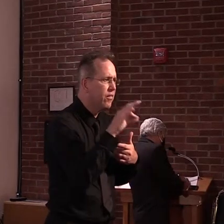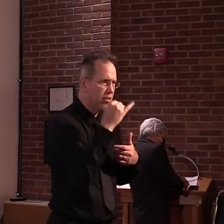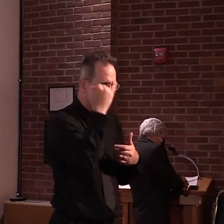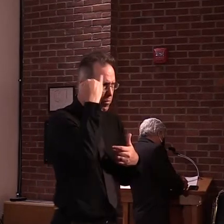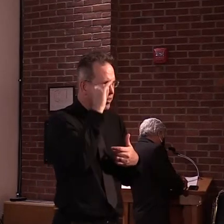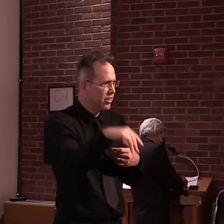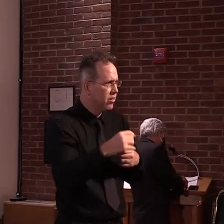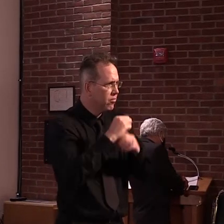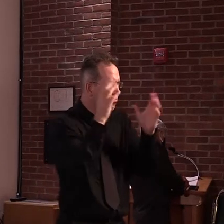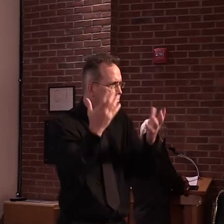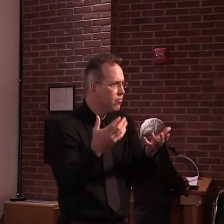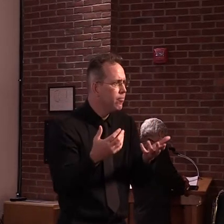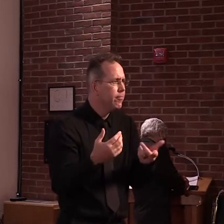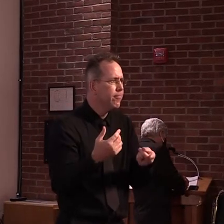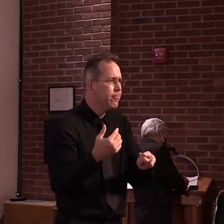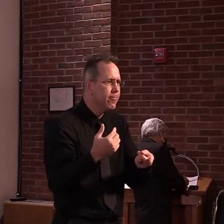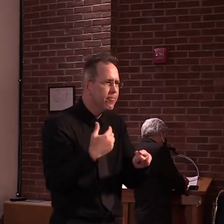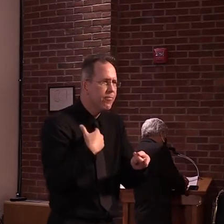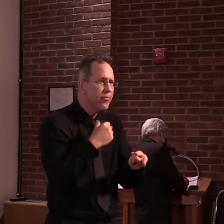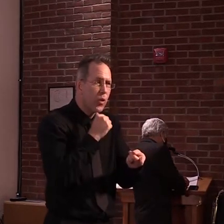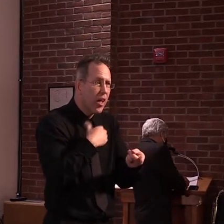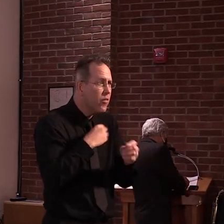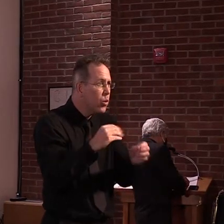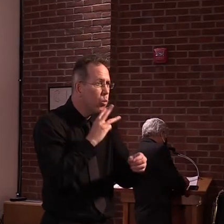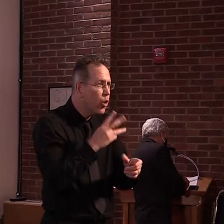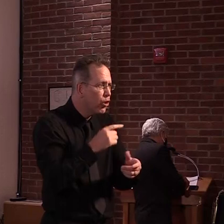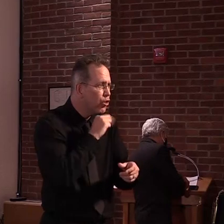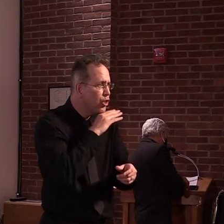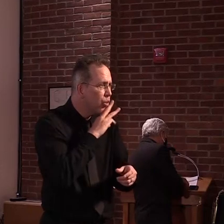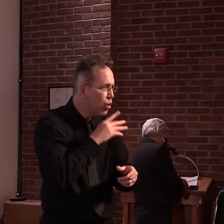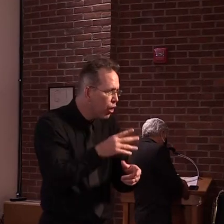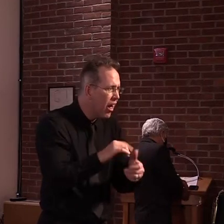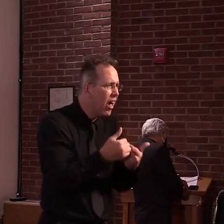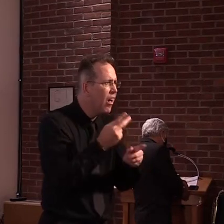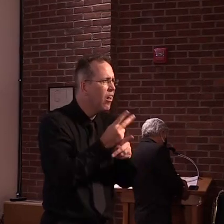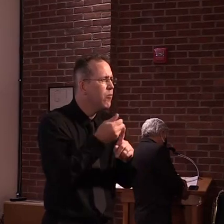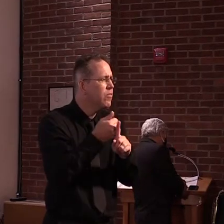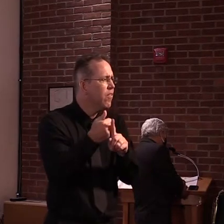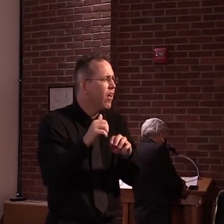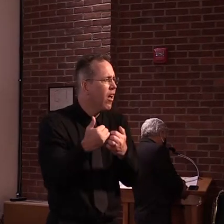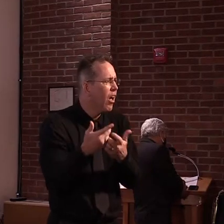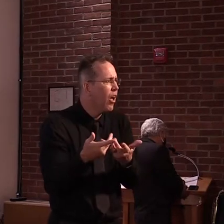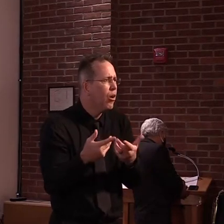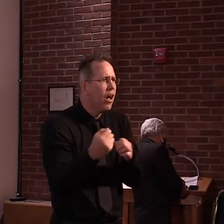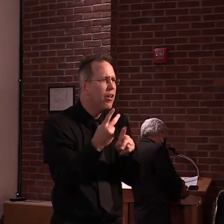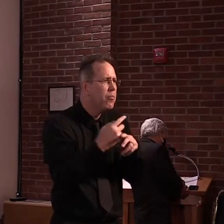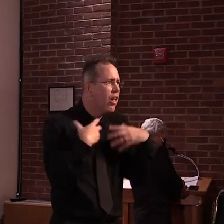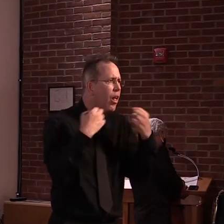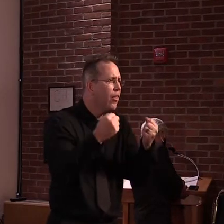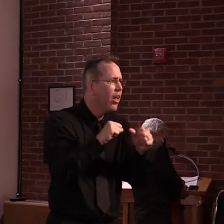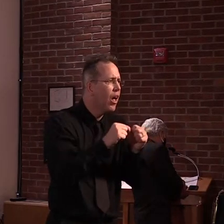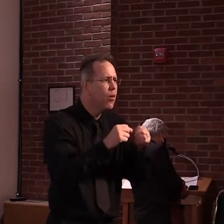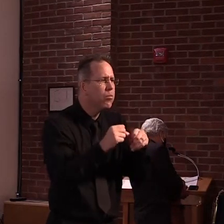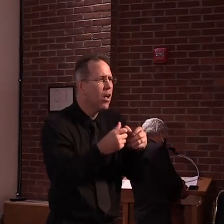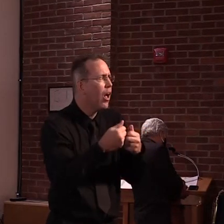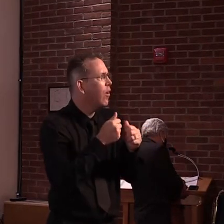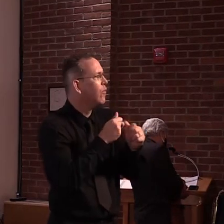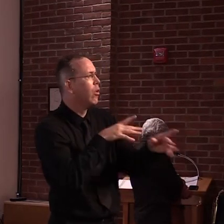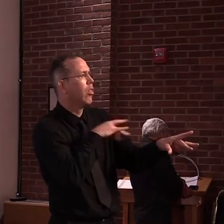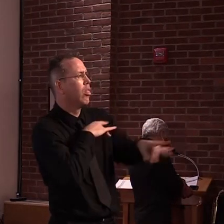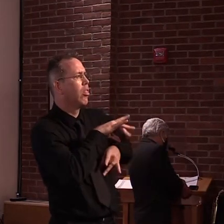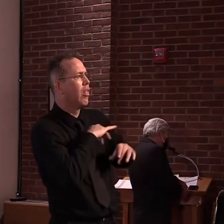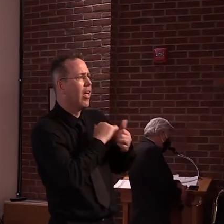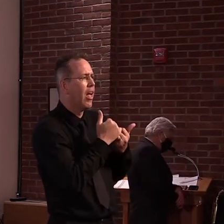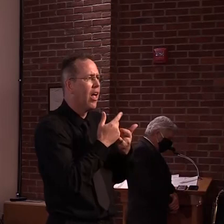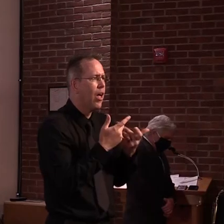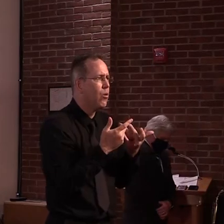you, there are many, many strikes against them from the start that have to do with the circumstances they find themselves in, what we